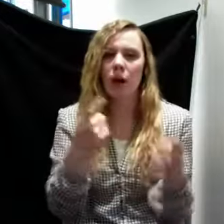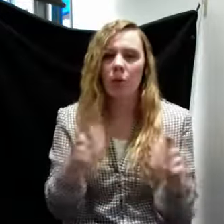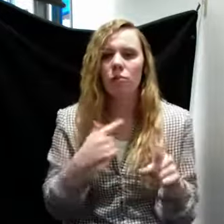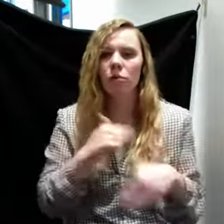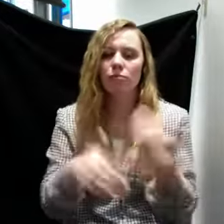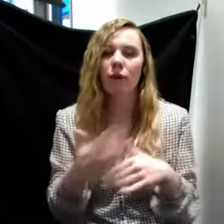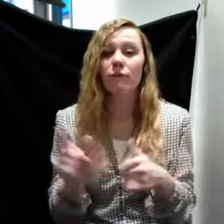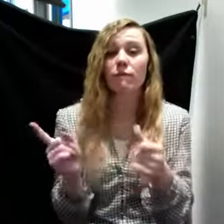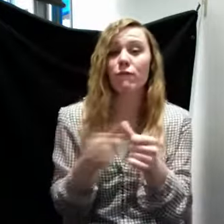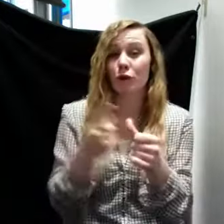First word,